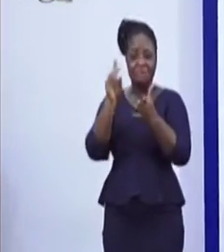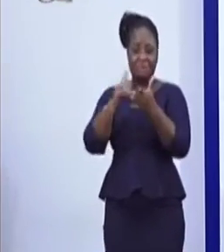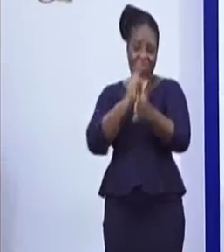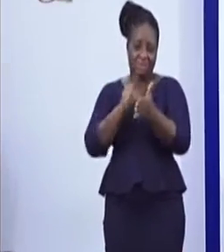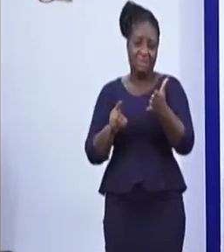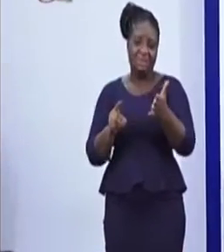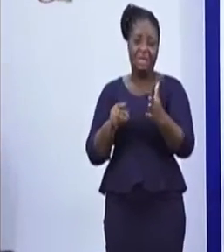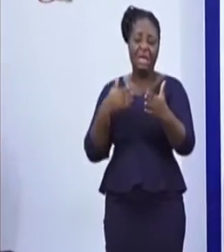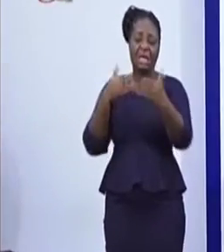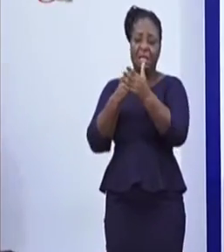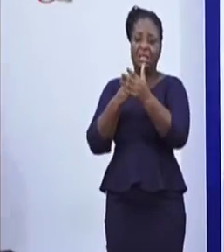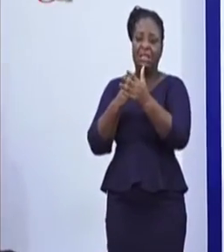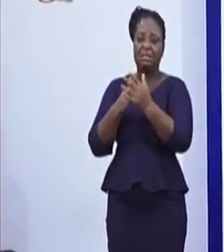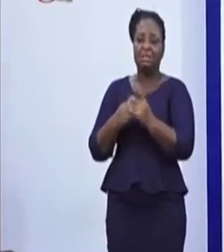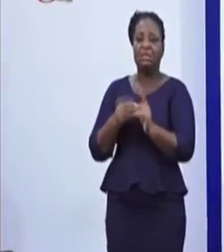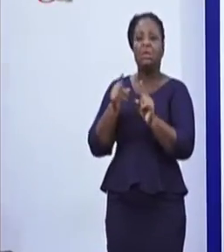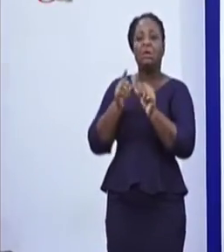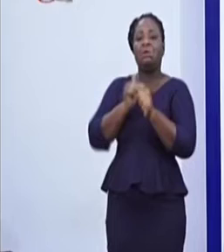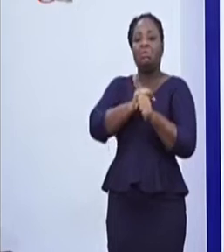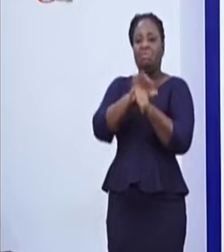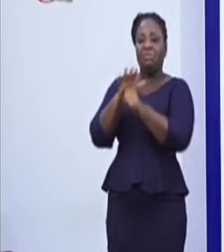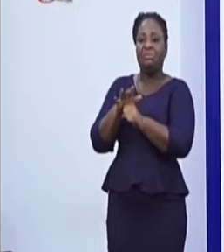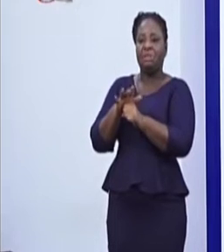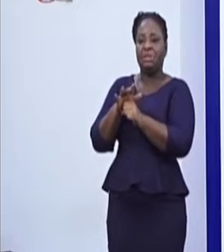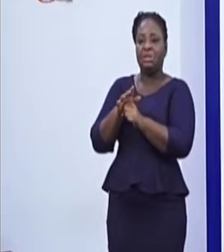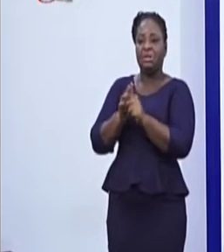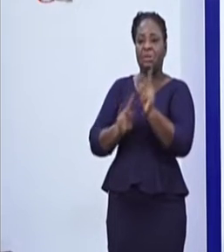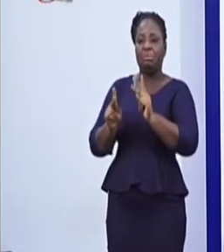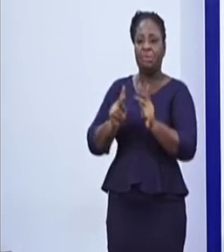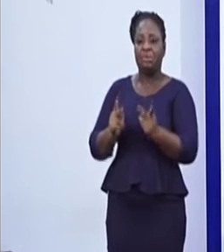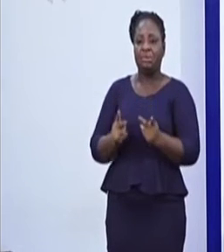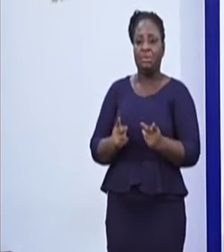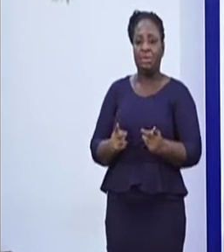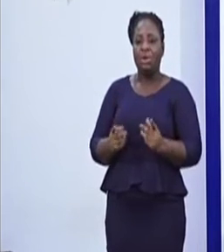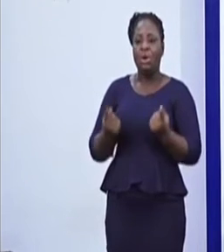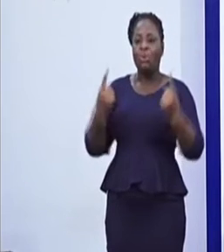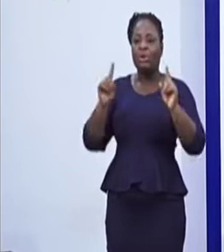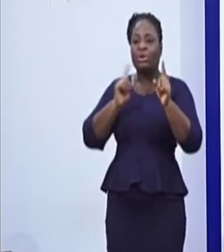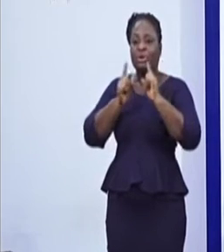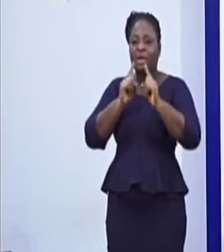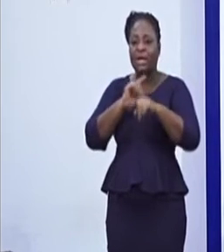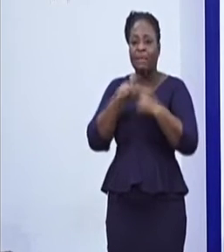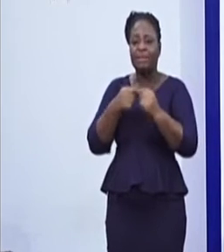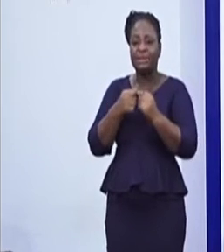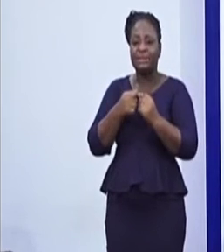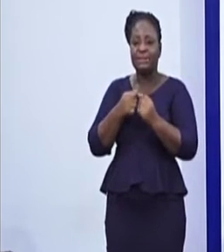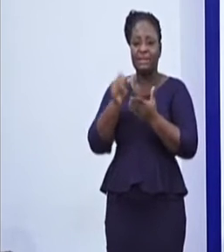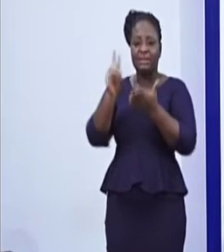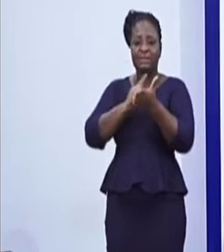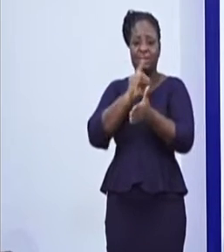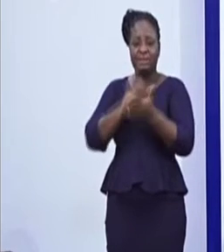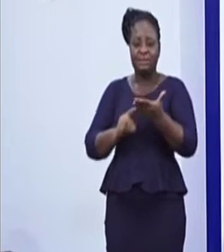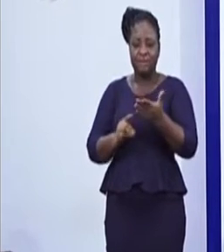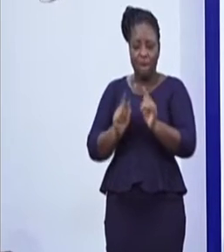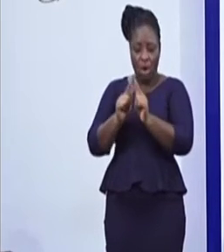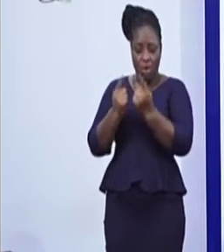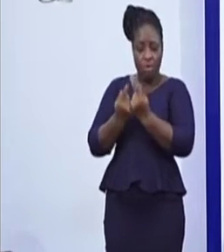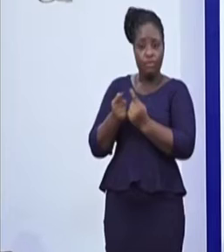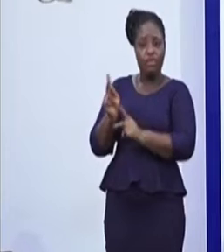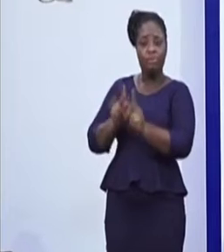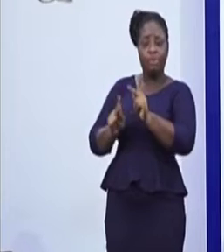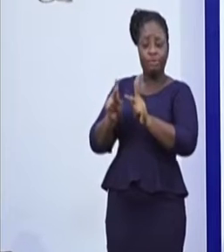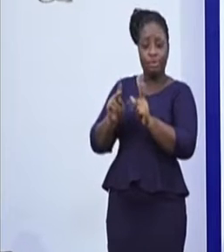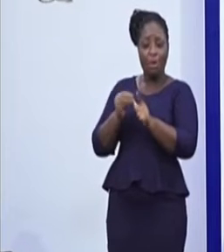stigmatization, as the Honorable Minister mentioned. When we talk about stigma, we're talking about a group of people or